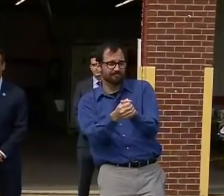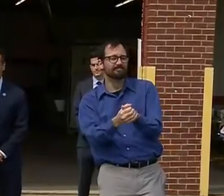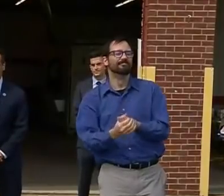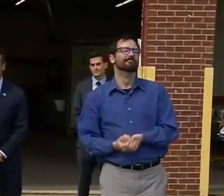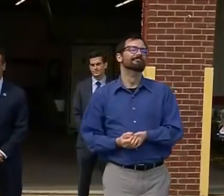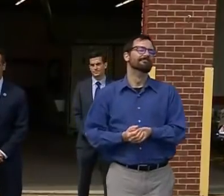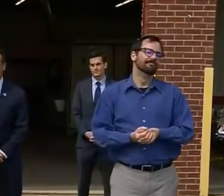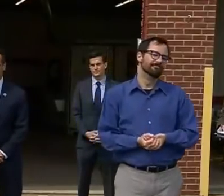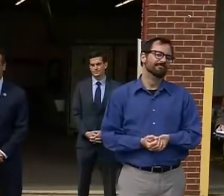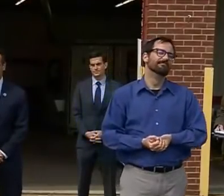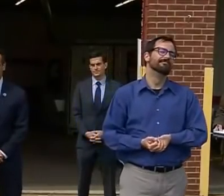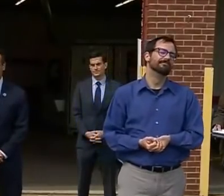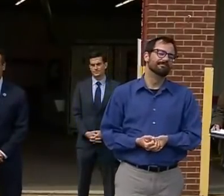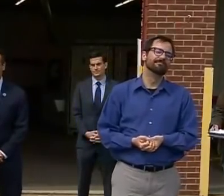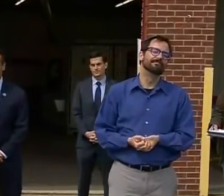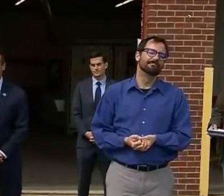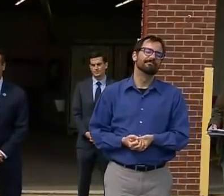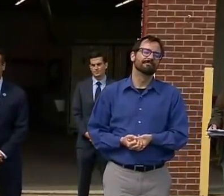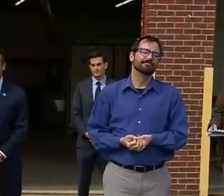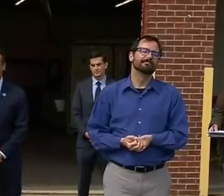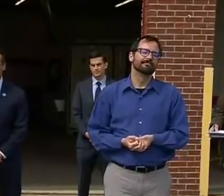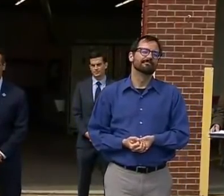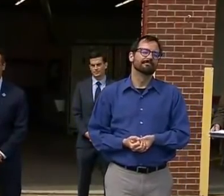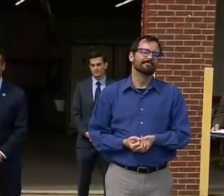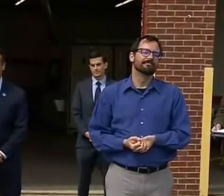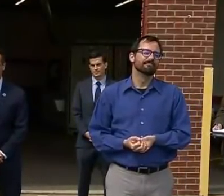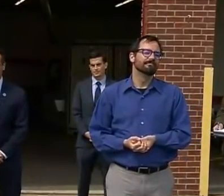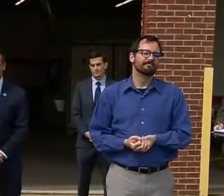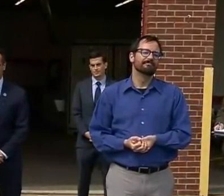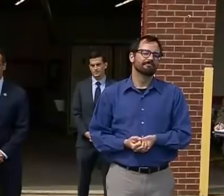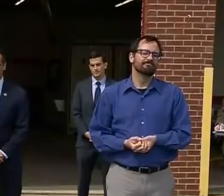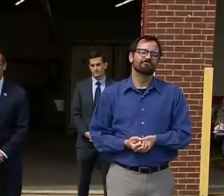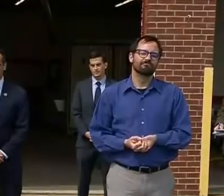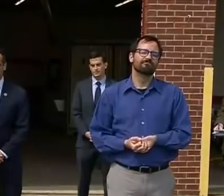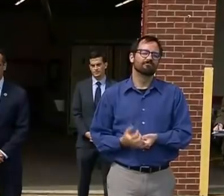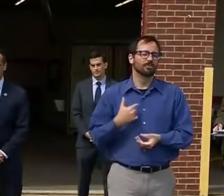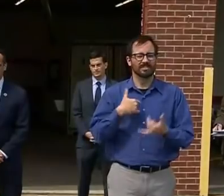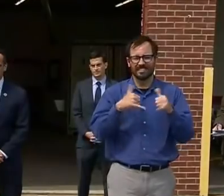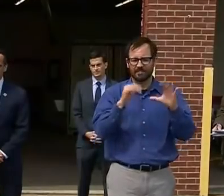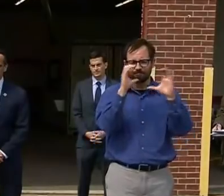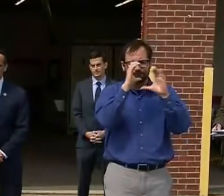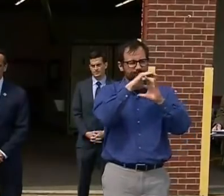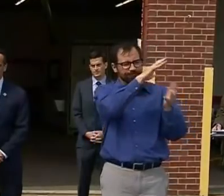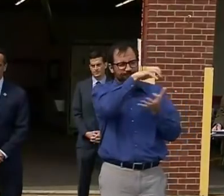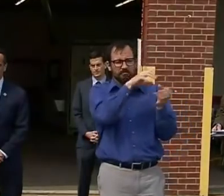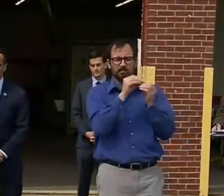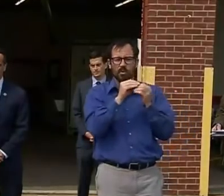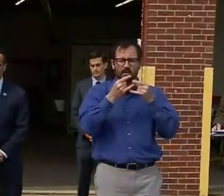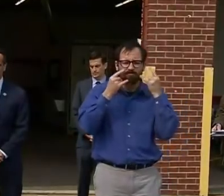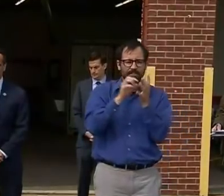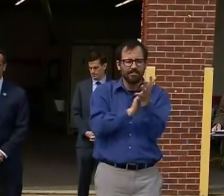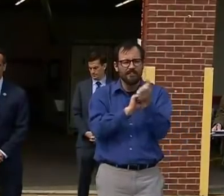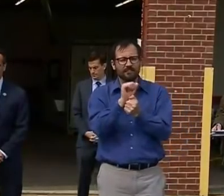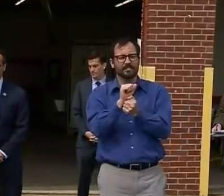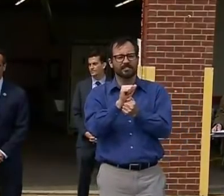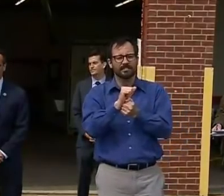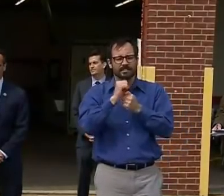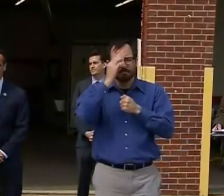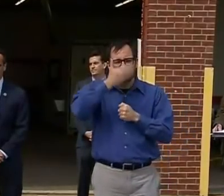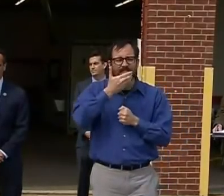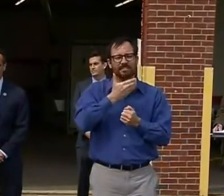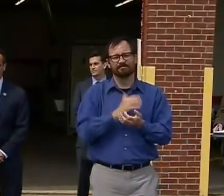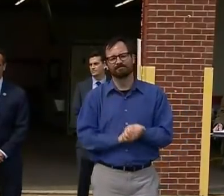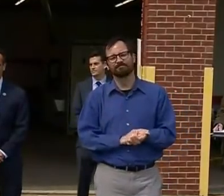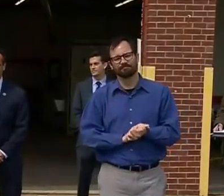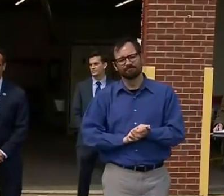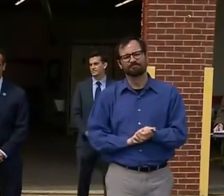equipment to keep all frontline healthcare workers safe while still being able to support their patients. This remains one of the